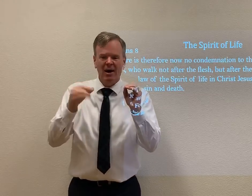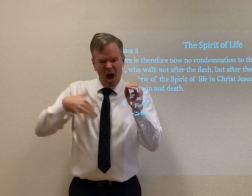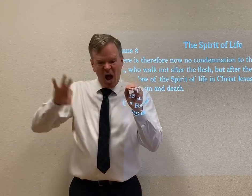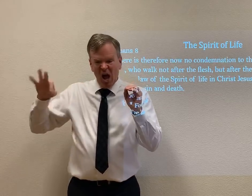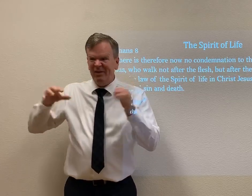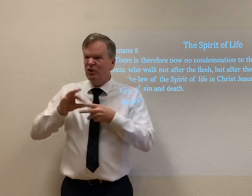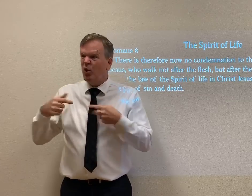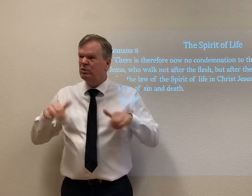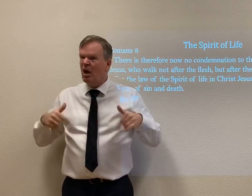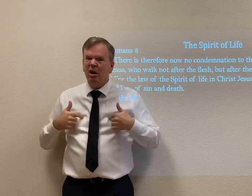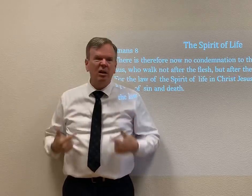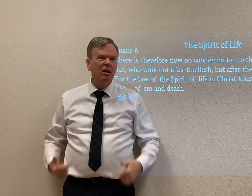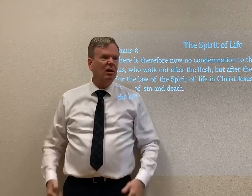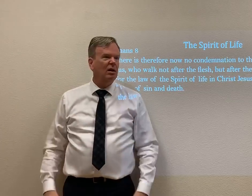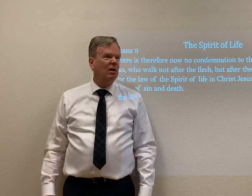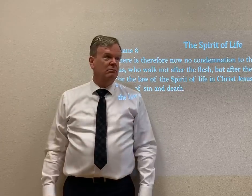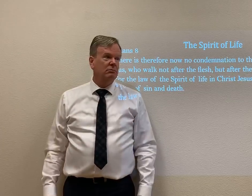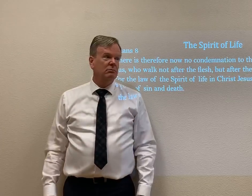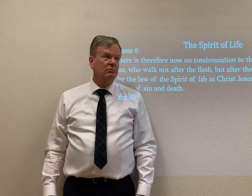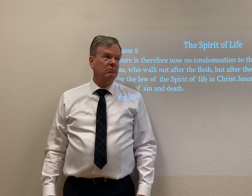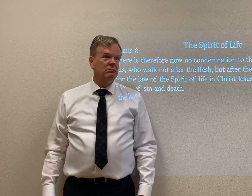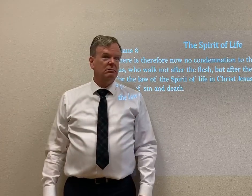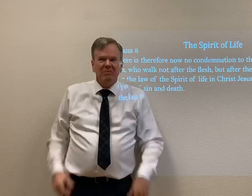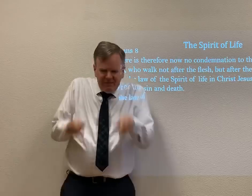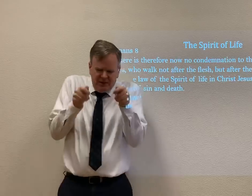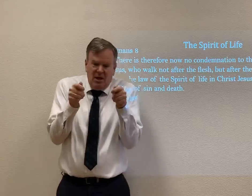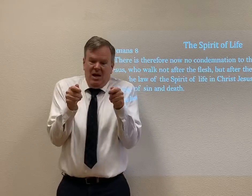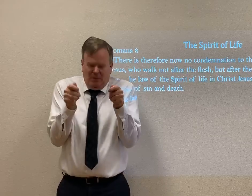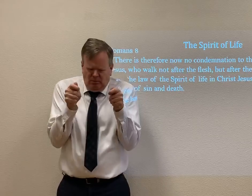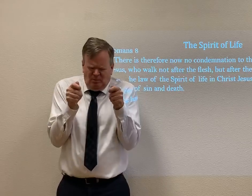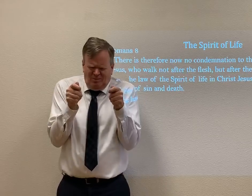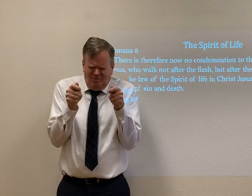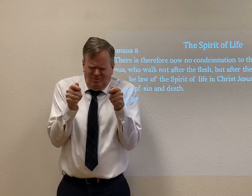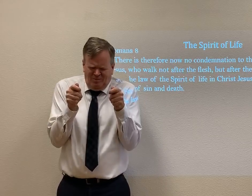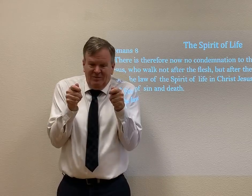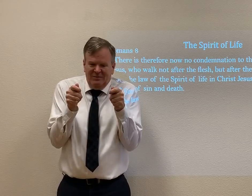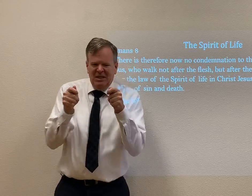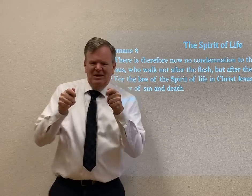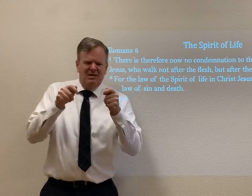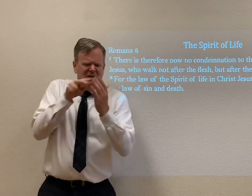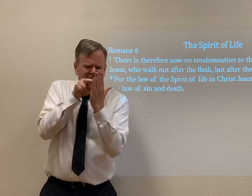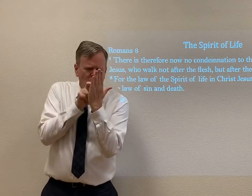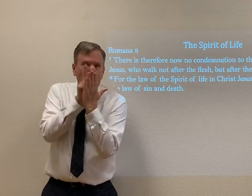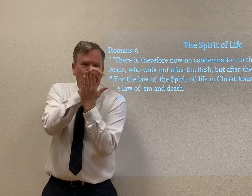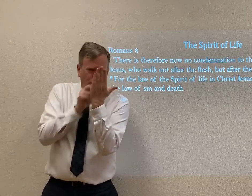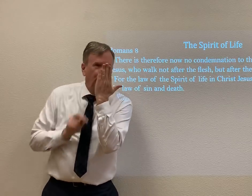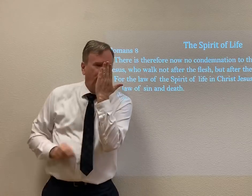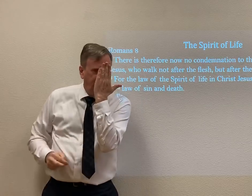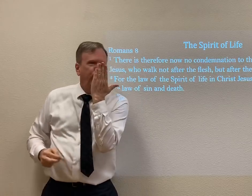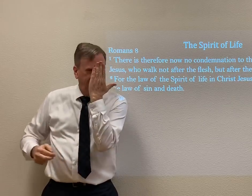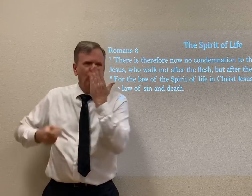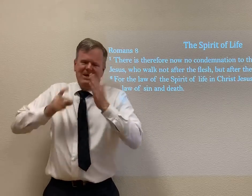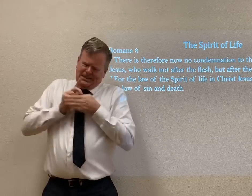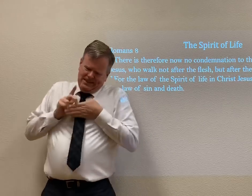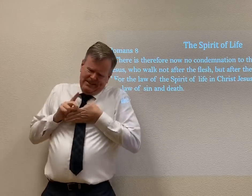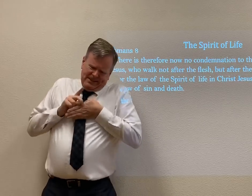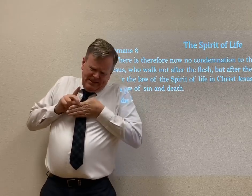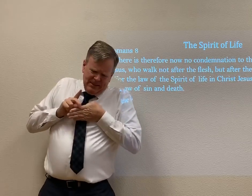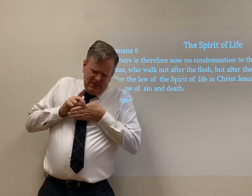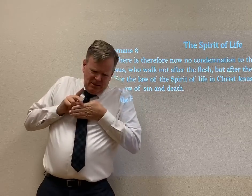and I'm ministering to you, it's still my choice, right? I can force myself to read and be distracted and try to